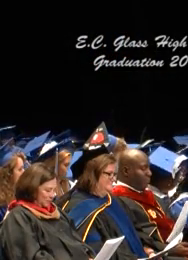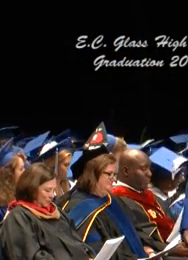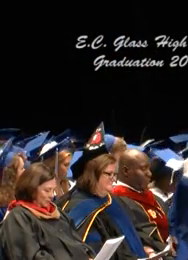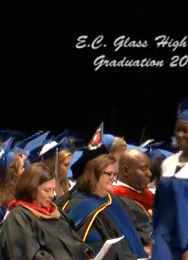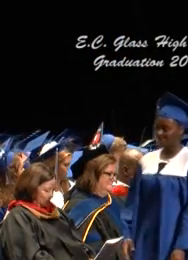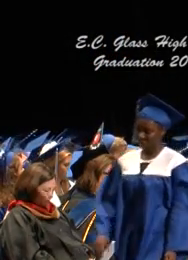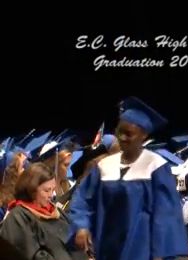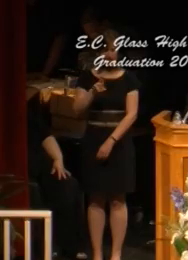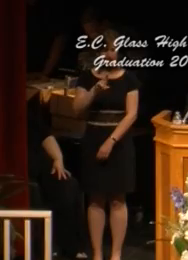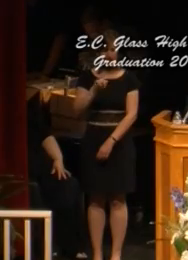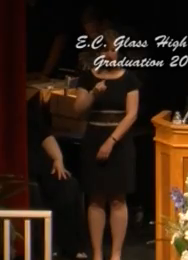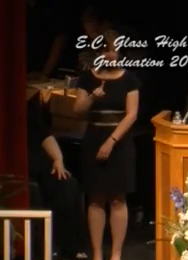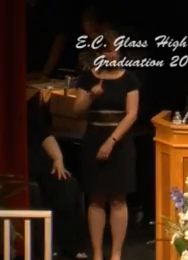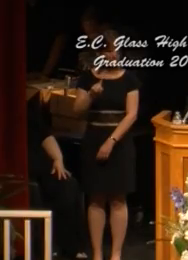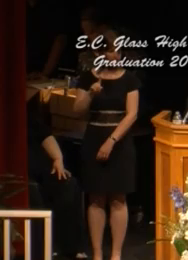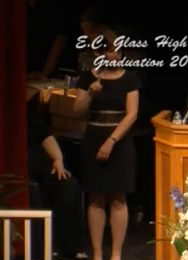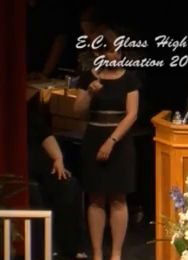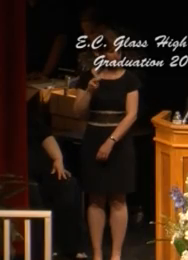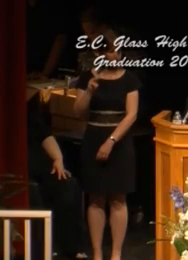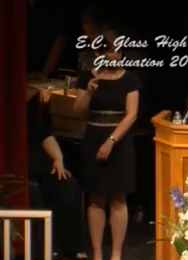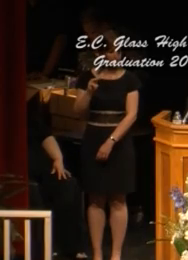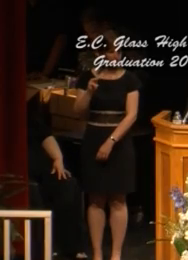Luz Esmeralda Naranjo.